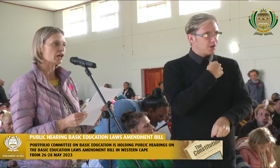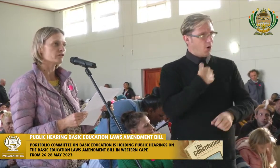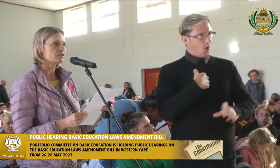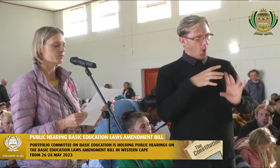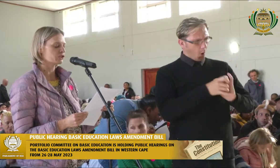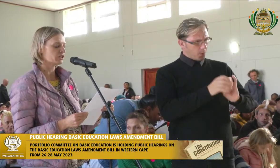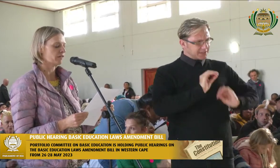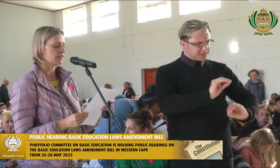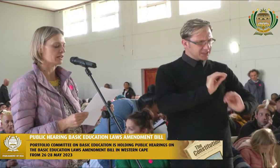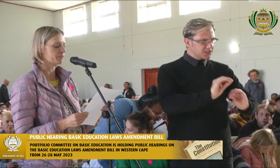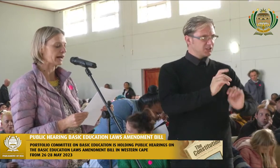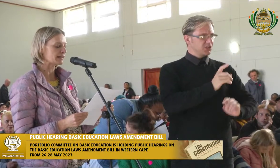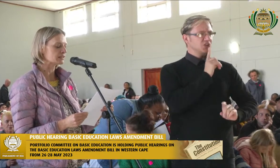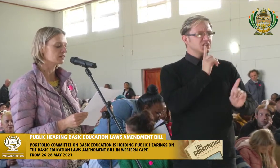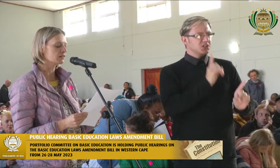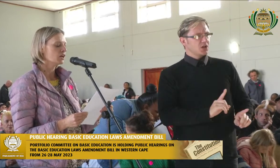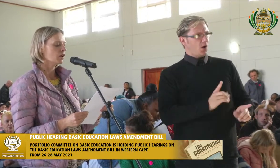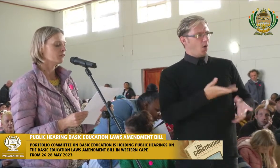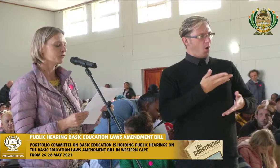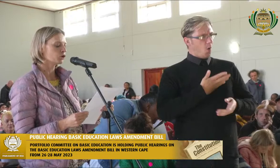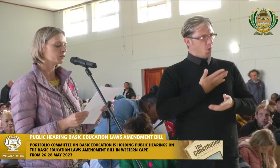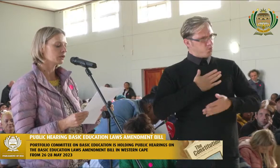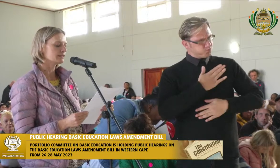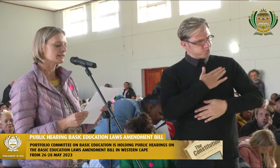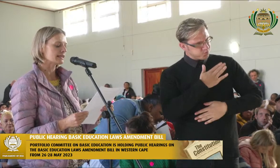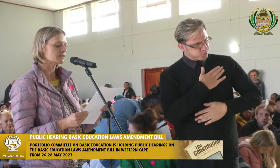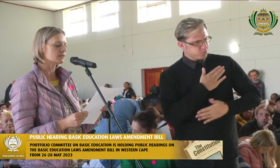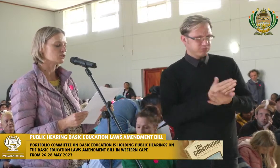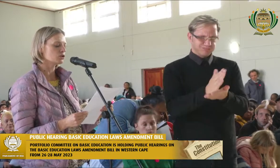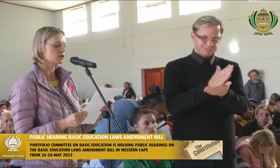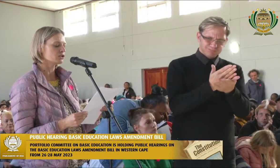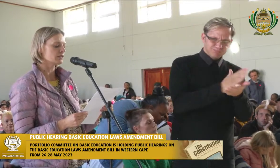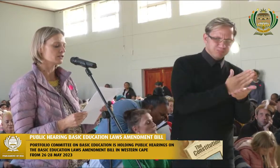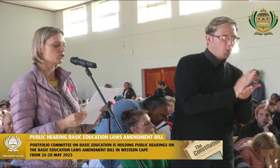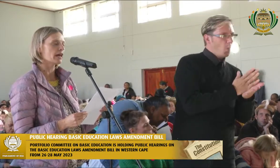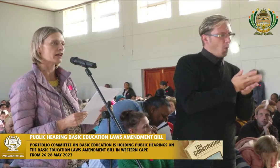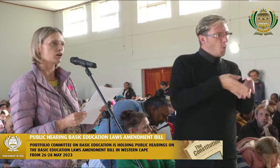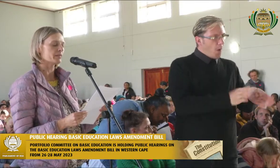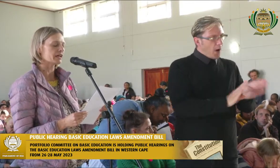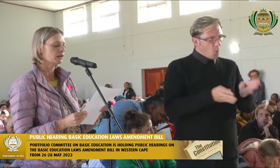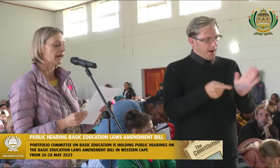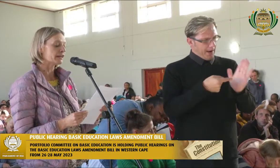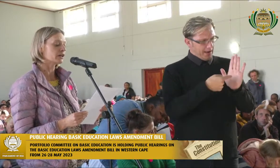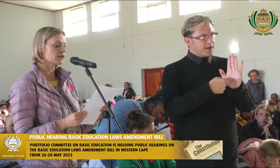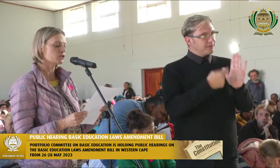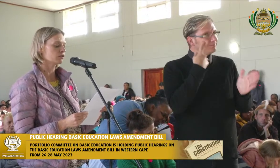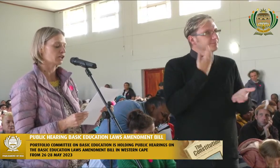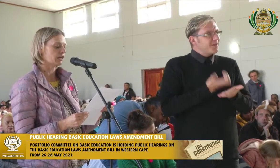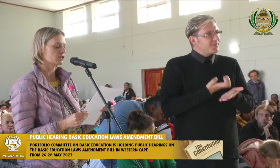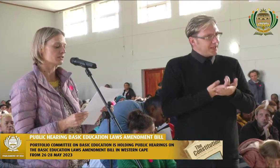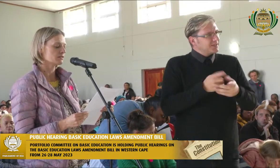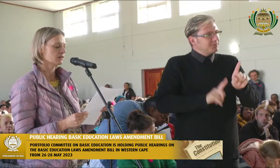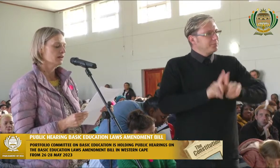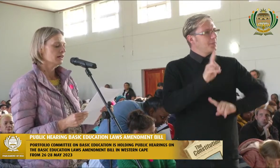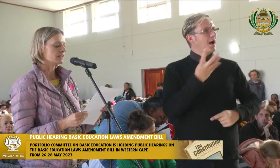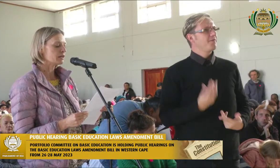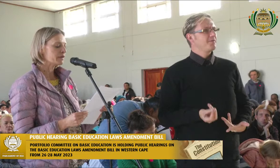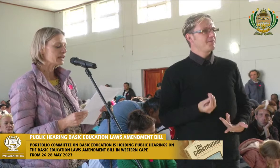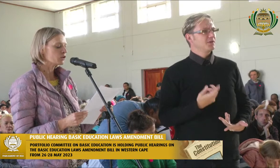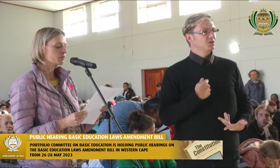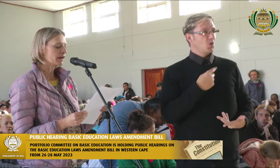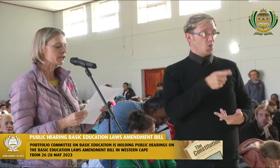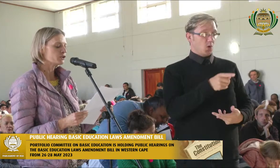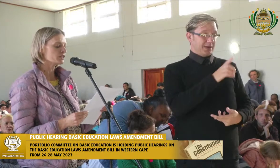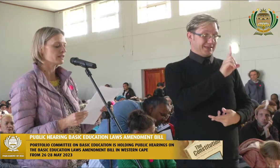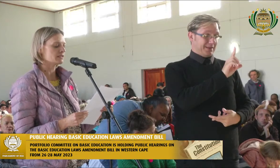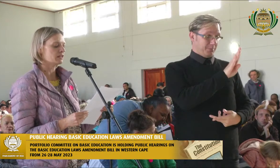resourceful and generous with sharing their practical, affordable, tested solutions to economic educational challenges. The